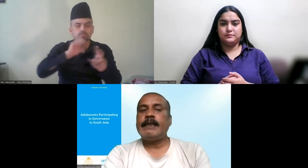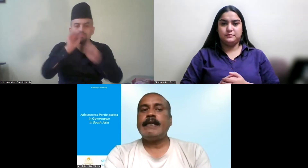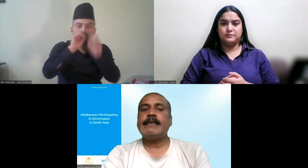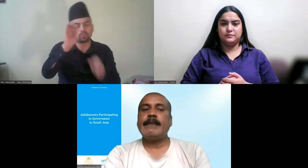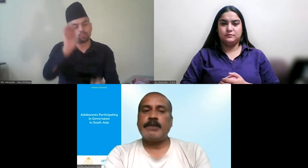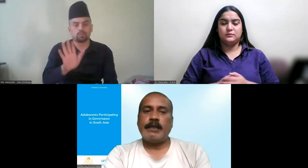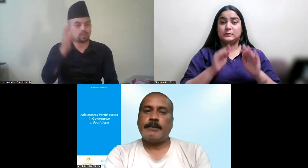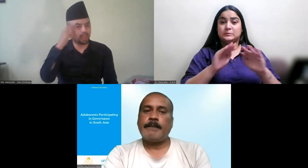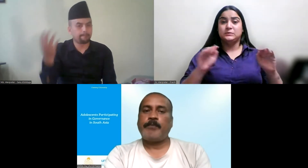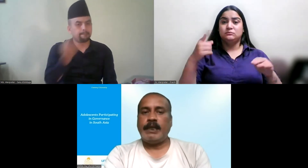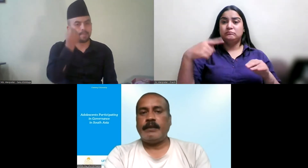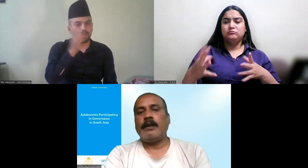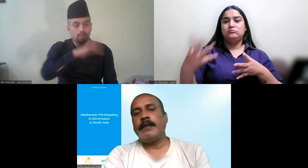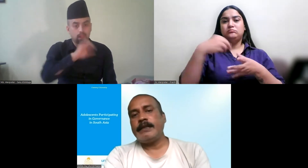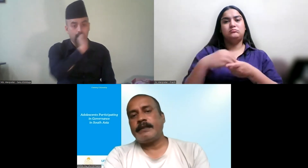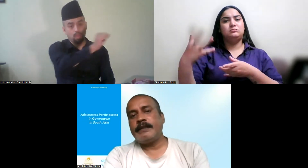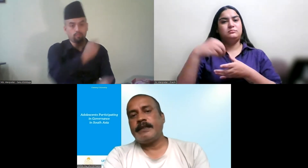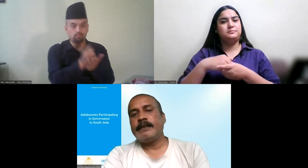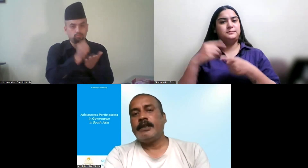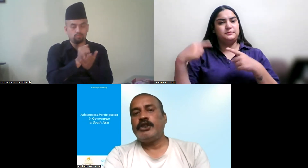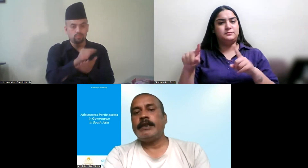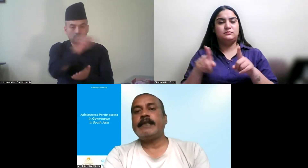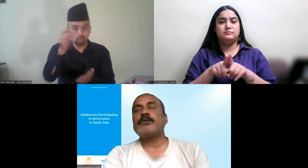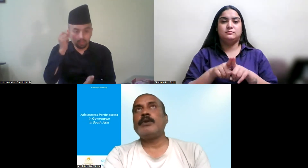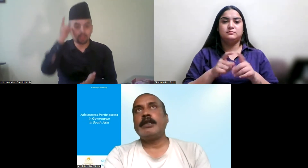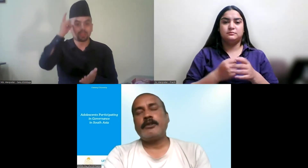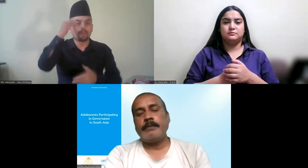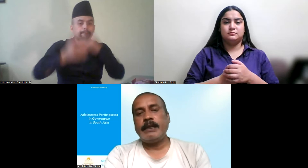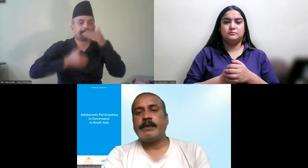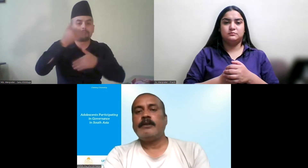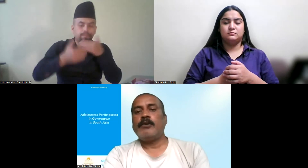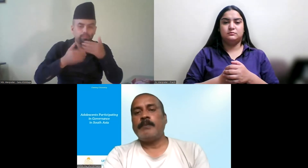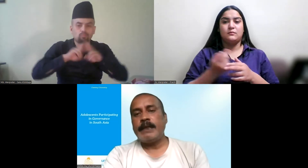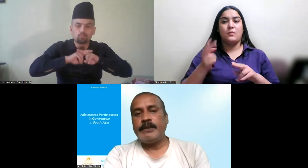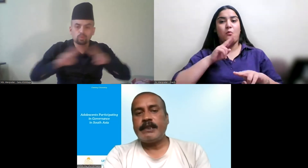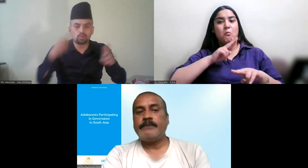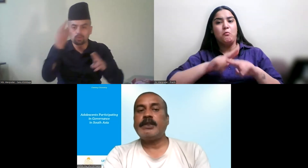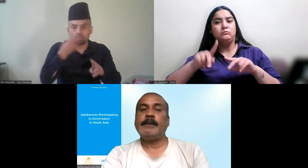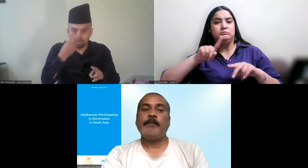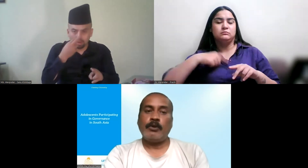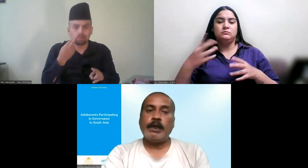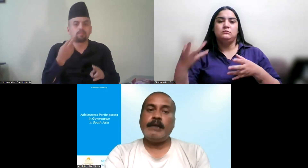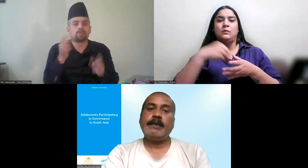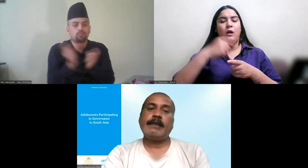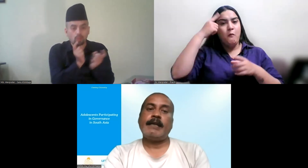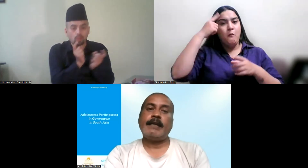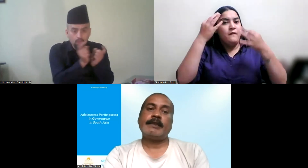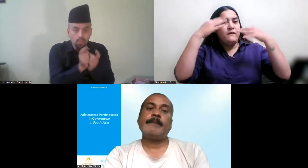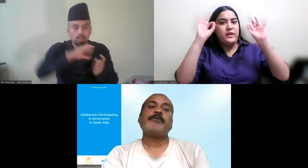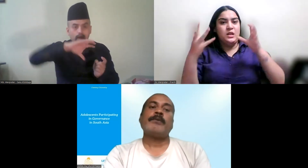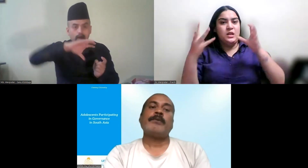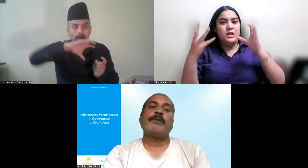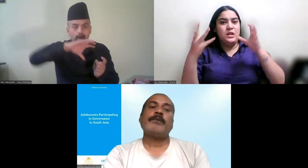Children engage themselves in awareness raising during school enrollment, open defecation-free, local level